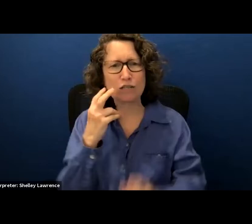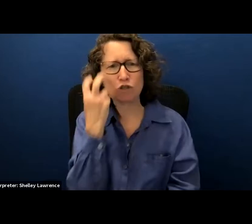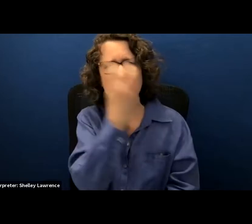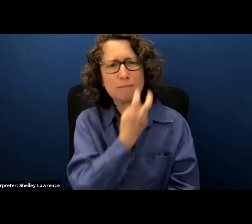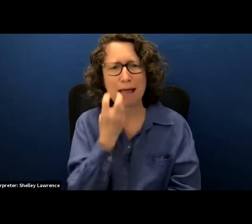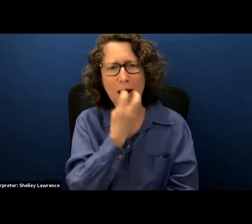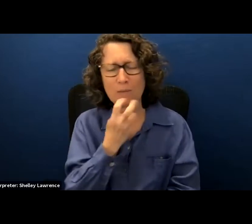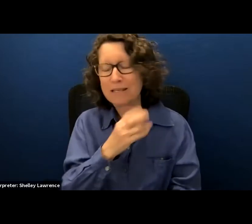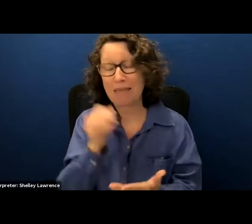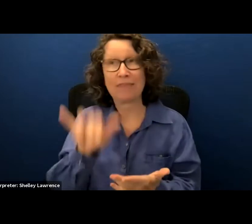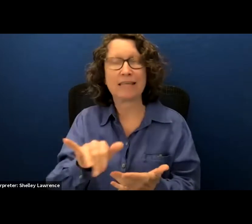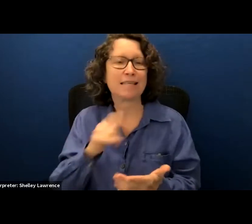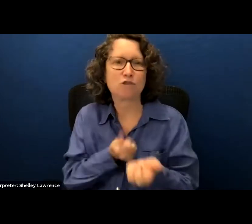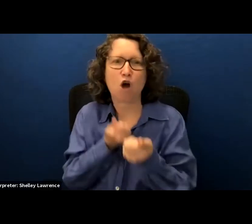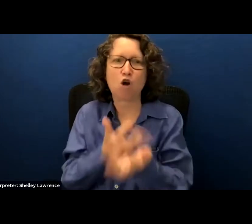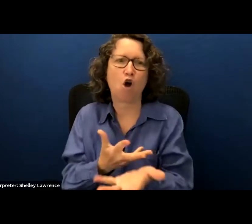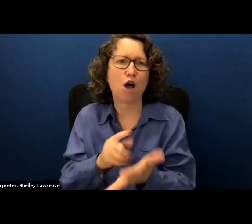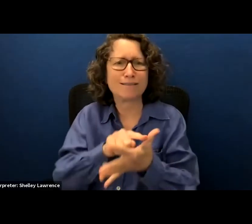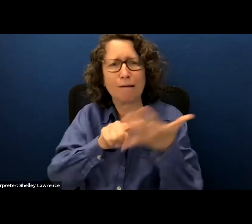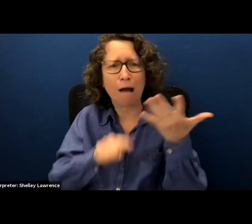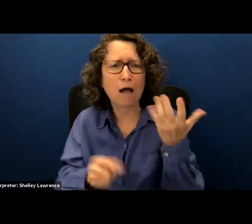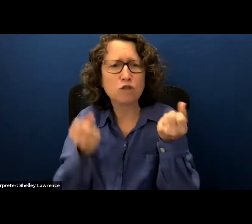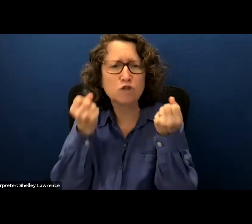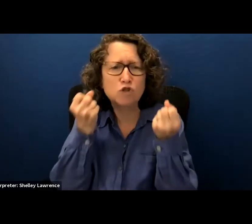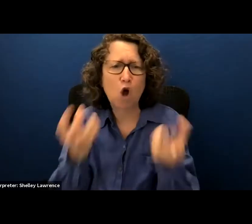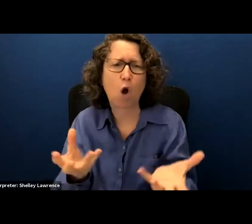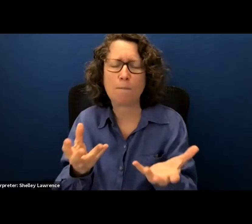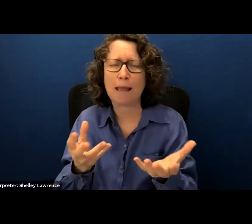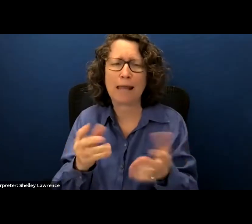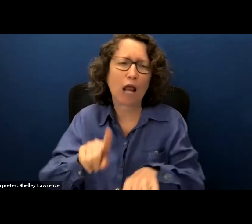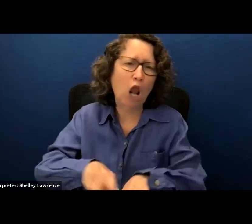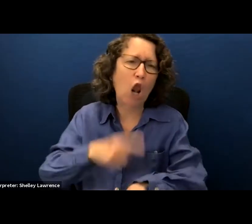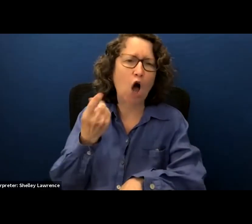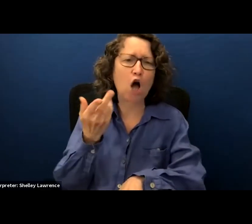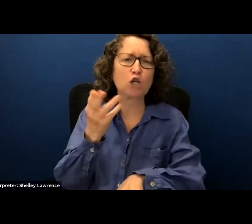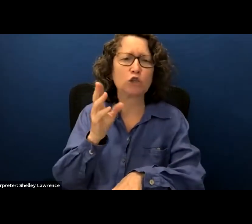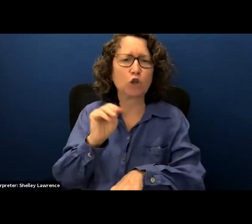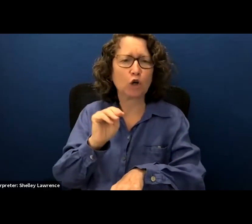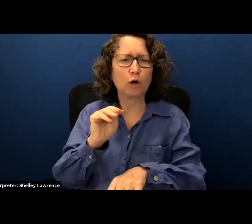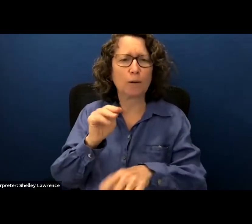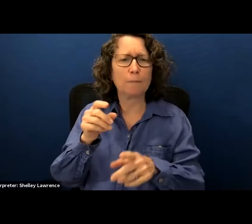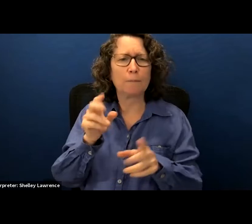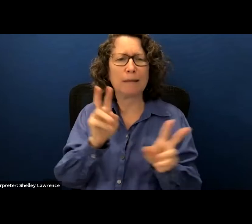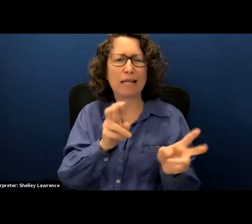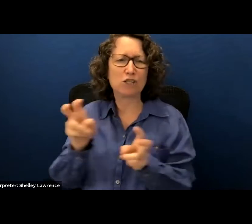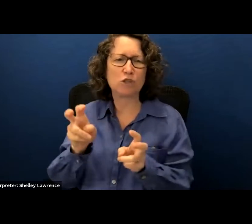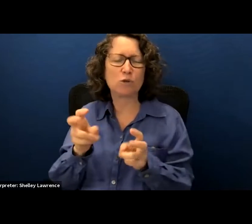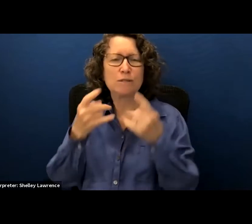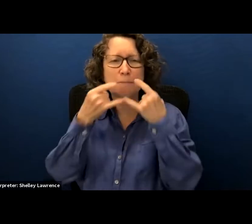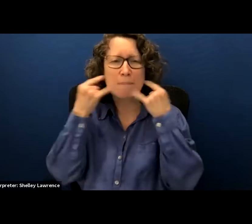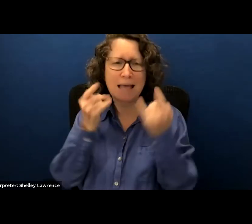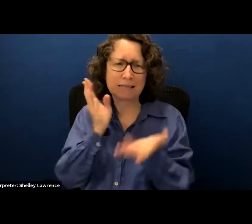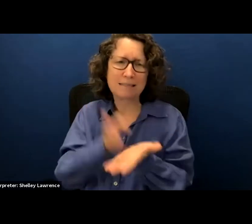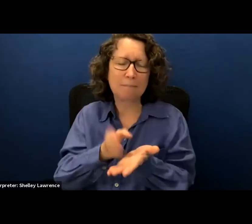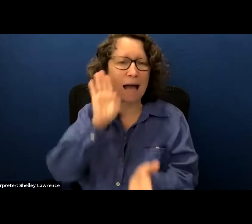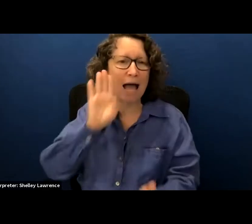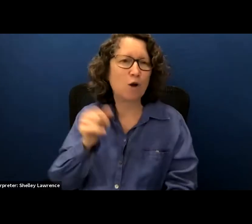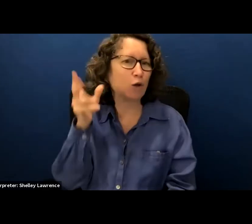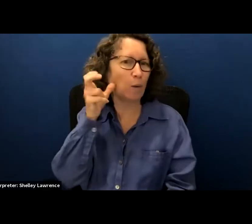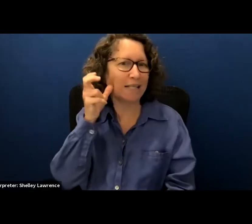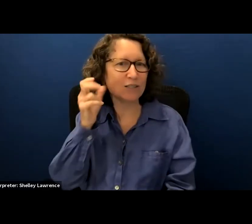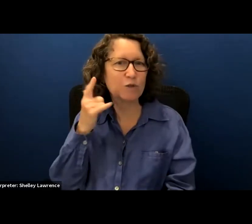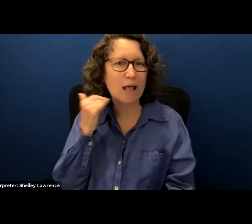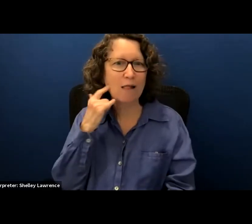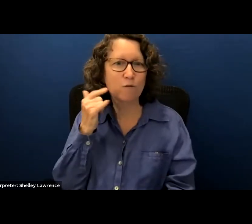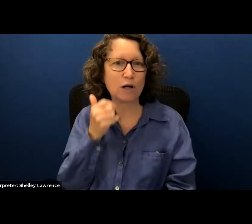mouths. And this is just causing so many long-term issues. Please remove these masks. I know you listen to California